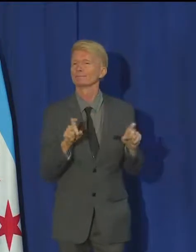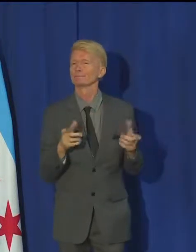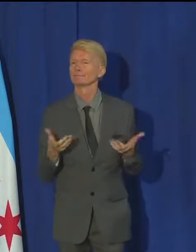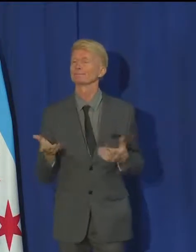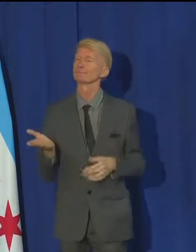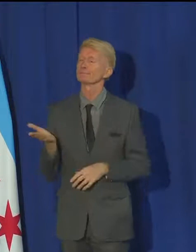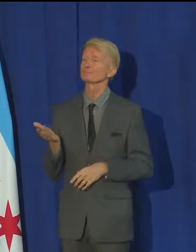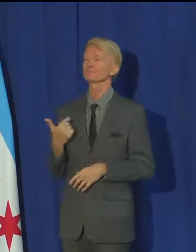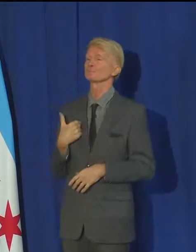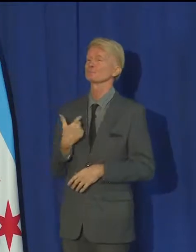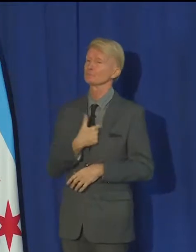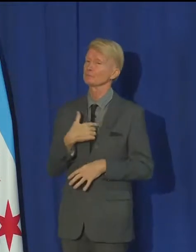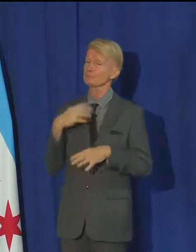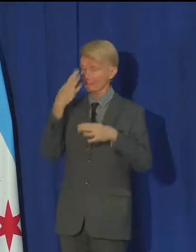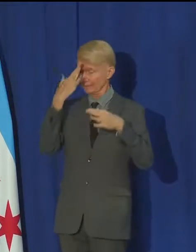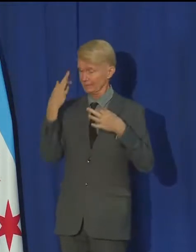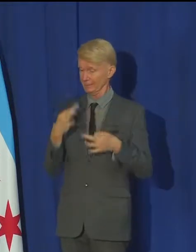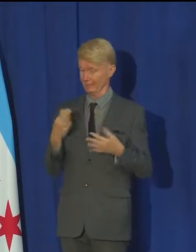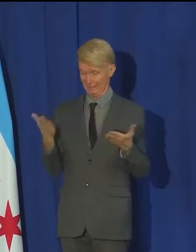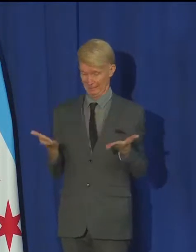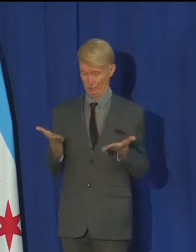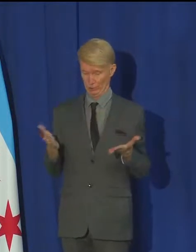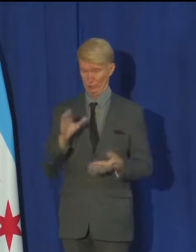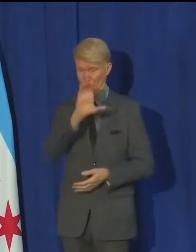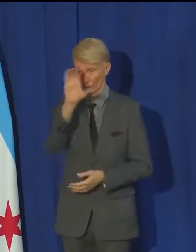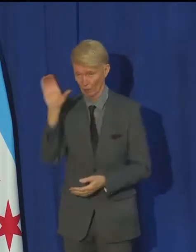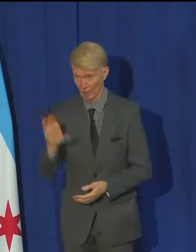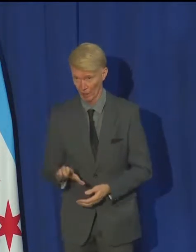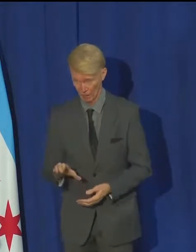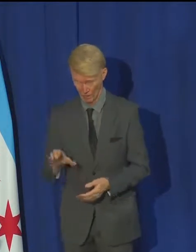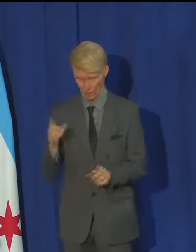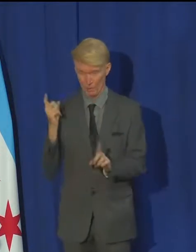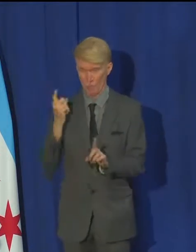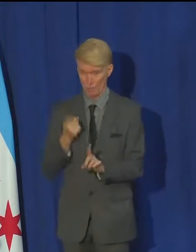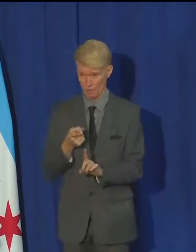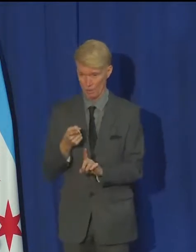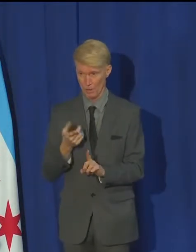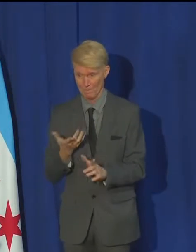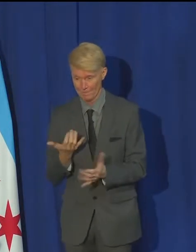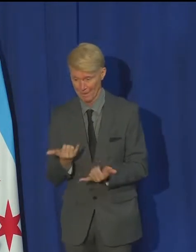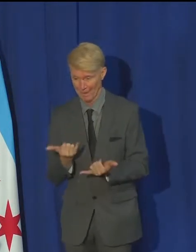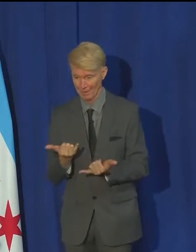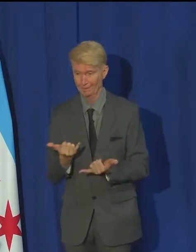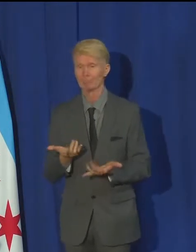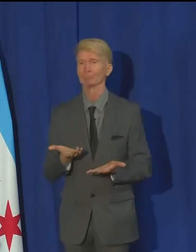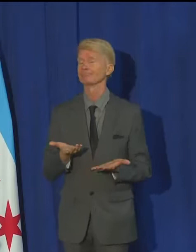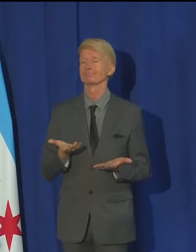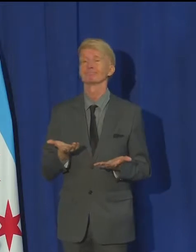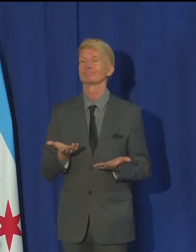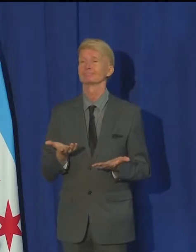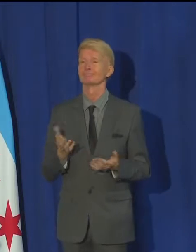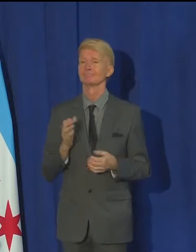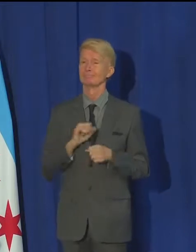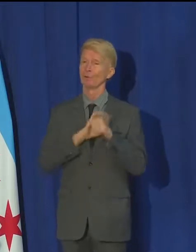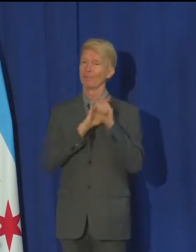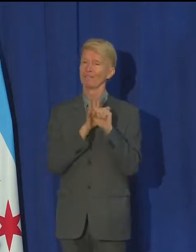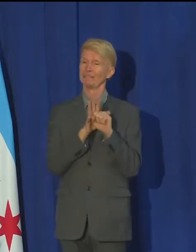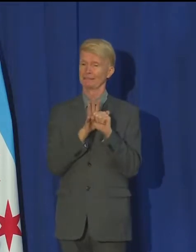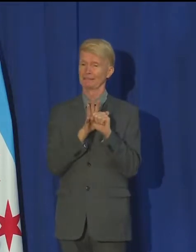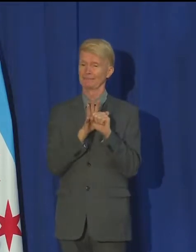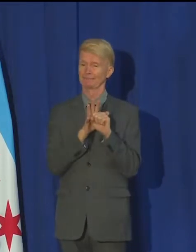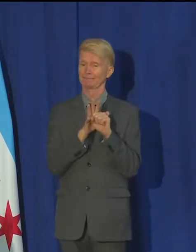a decision at this point here in Chicago to think about COVID